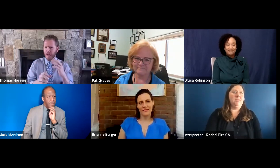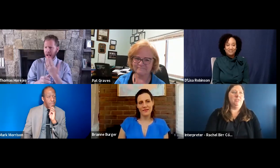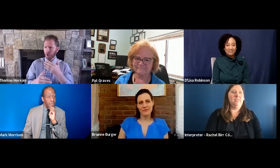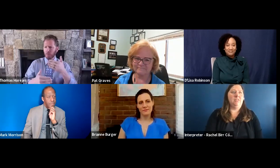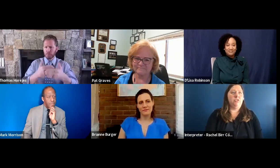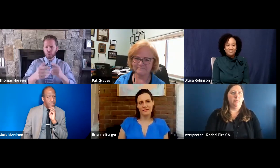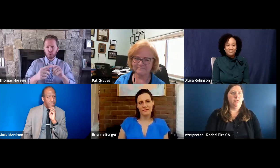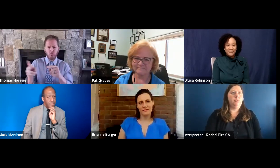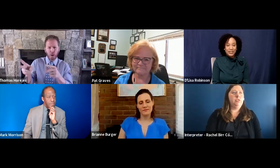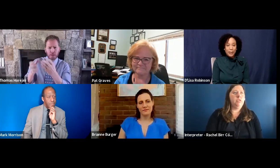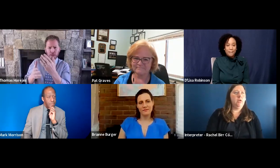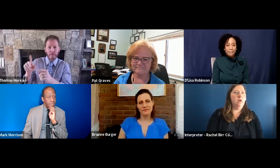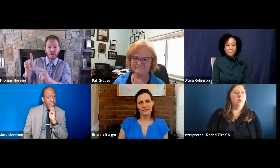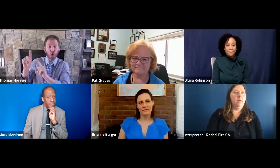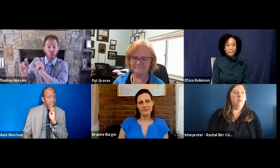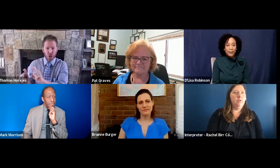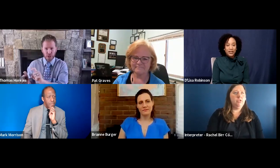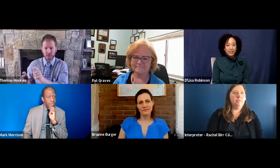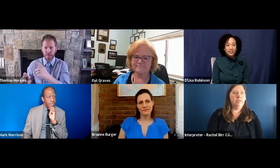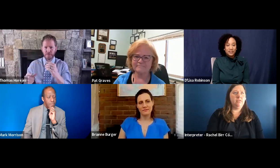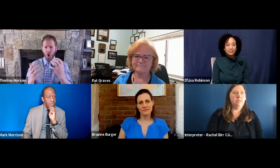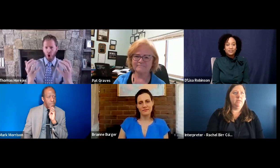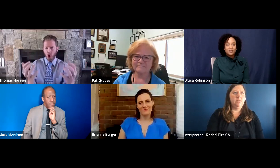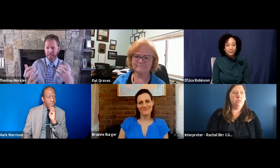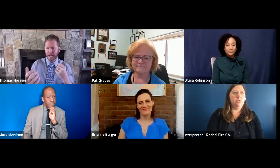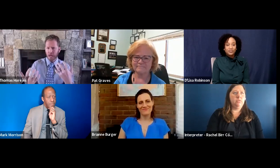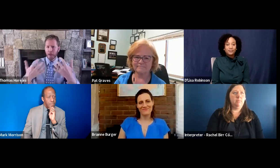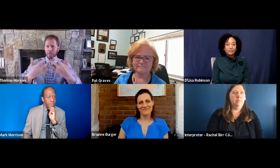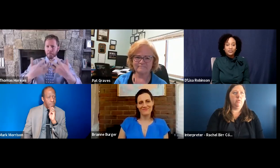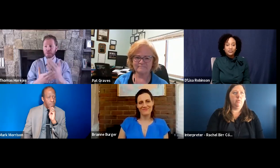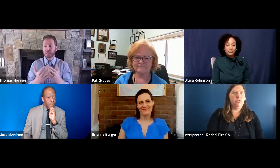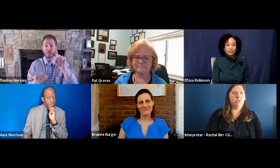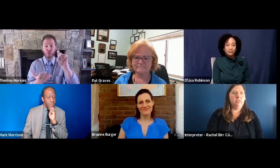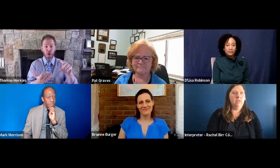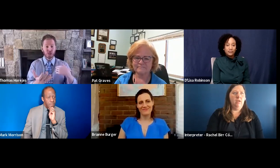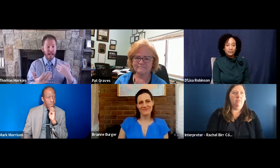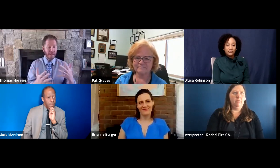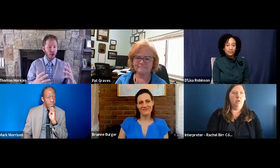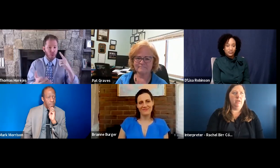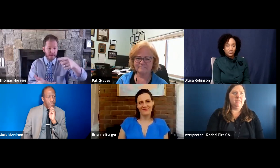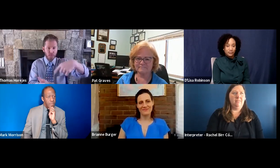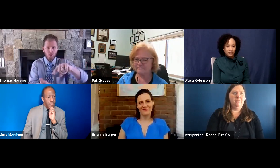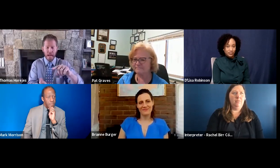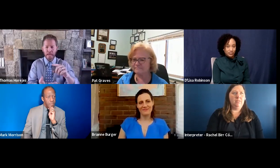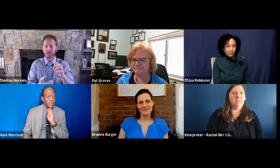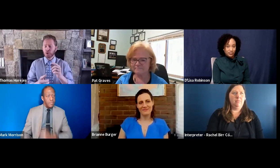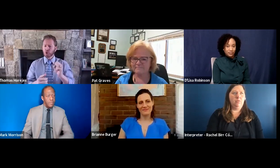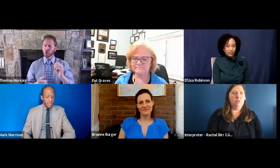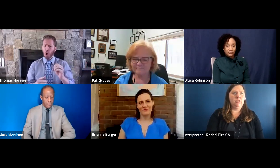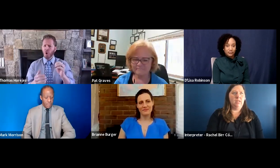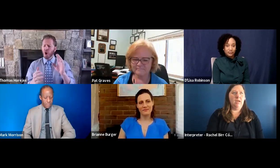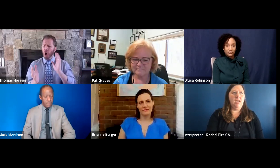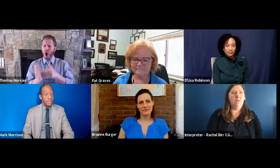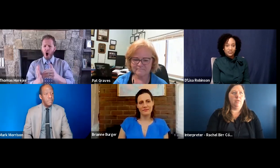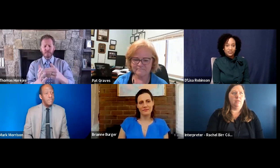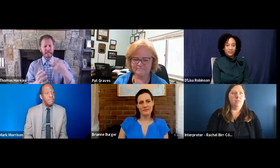Okay, I see we just did an interpreter switch there. And I want to shift gears a bit to some of the questions from the audience that fit with some of the